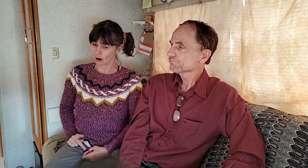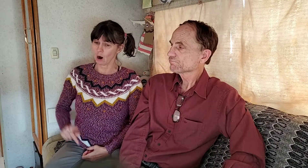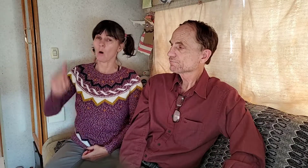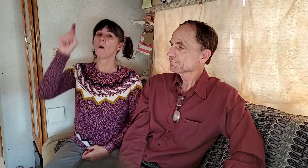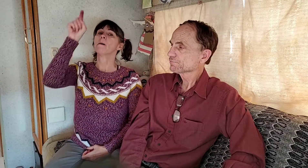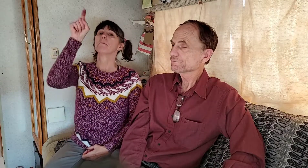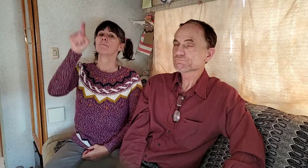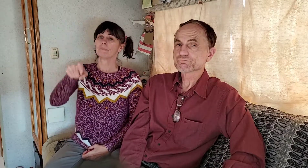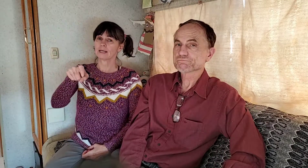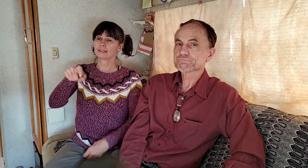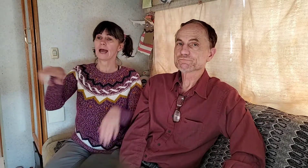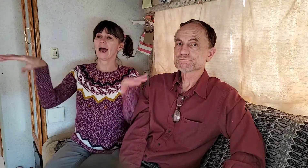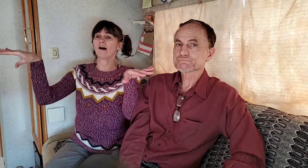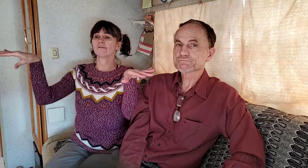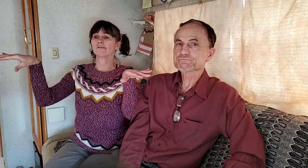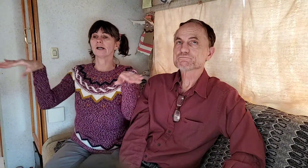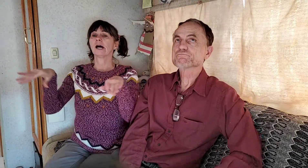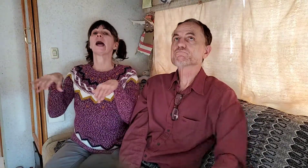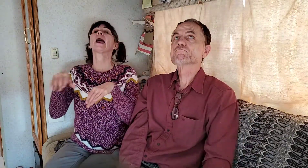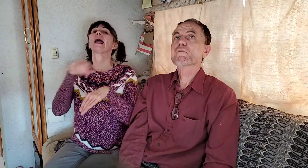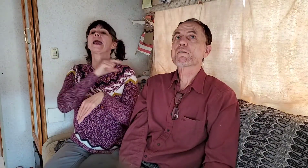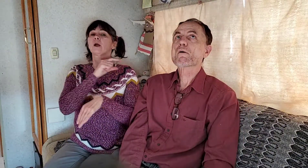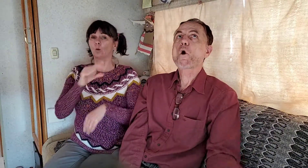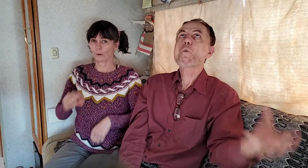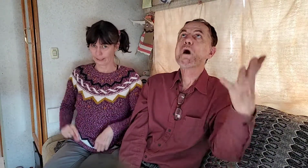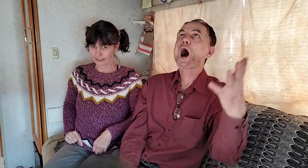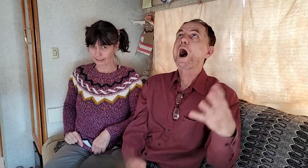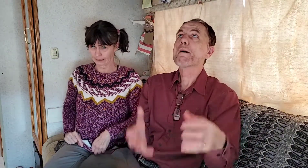Pharaoh must have a queen.